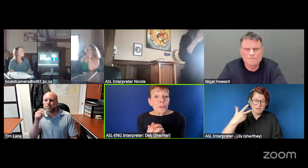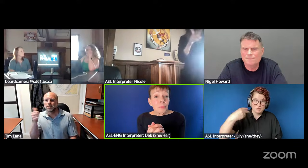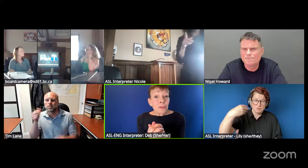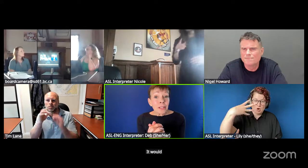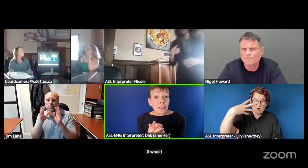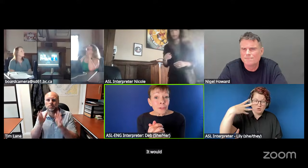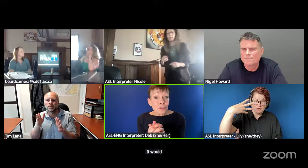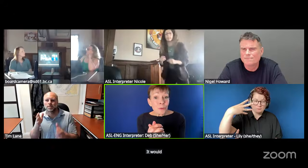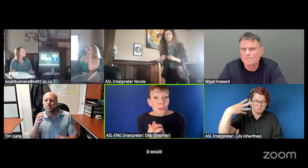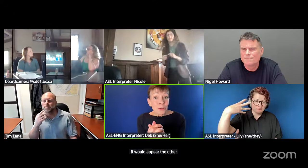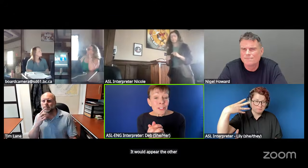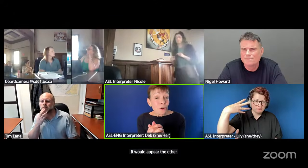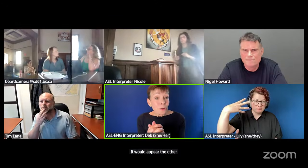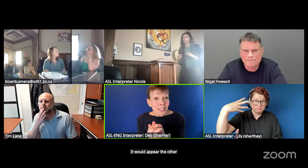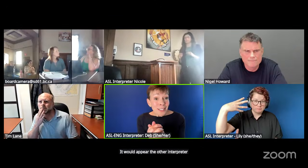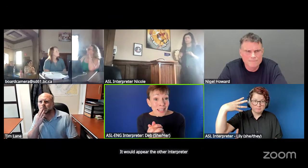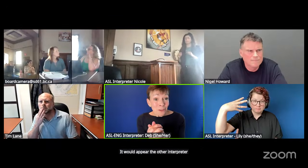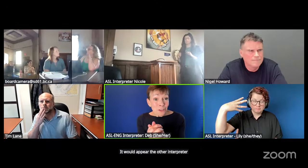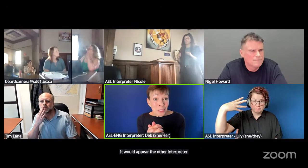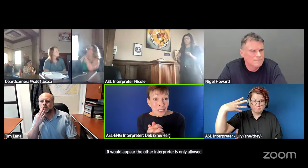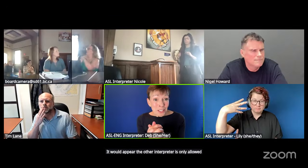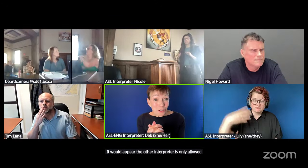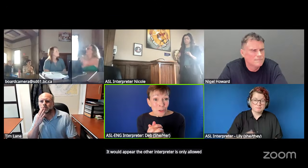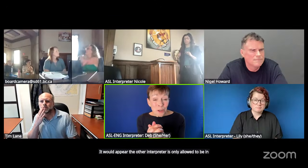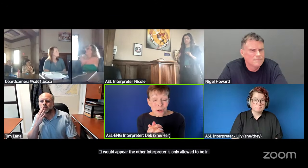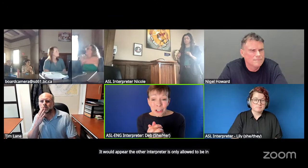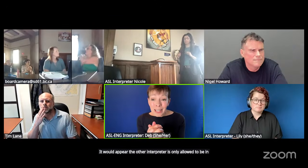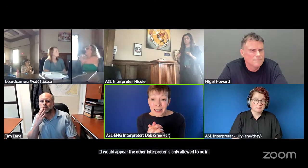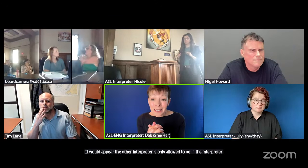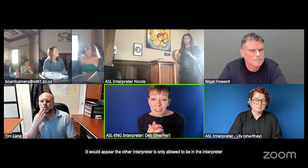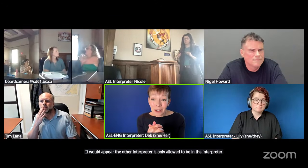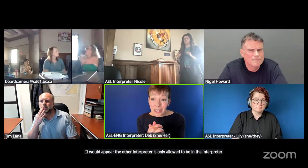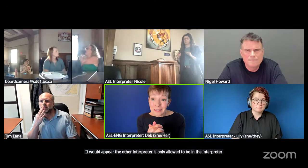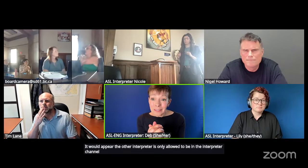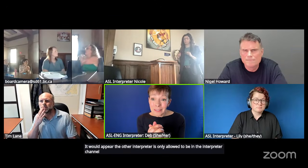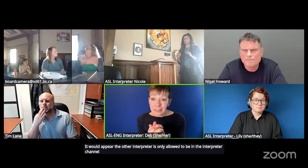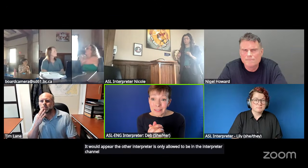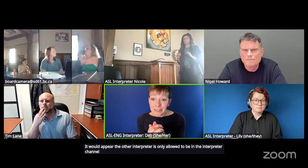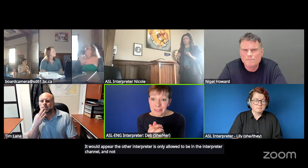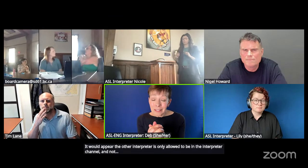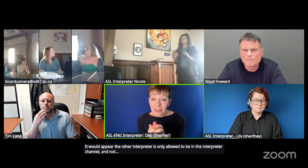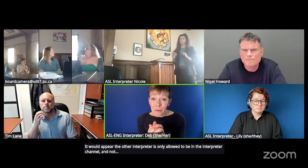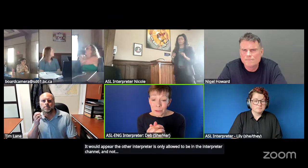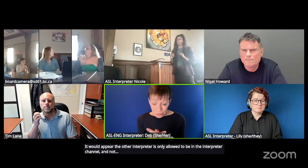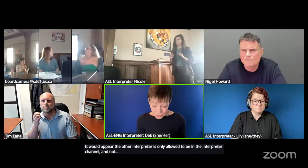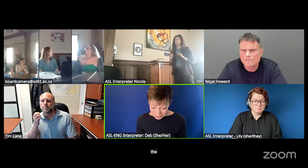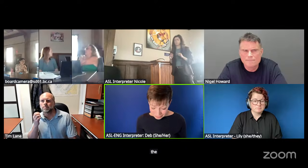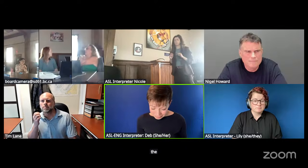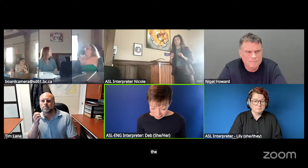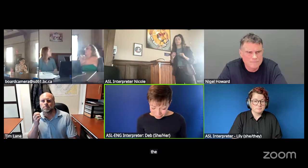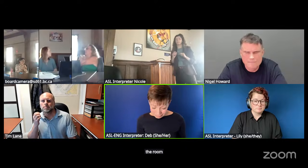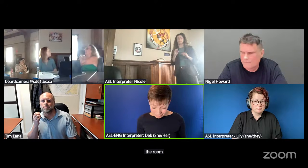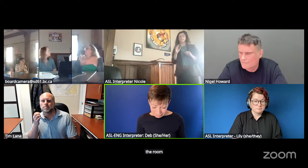It would appear the other interpreter is only allowed to be in the interpreter channel and not the